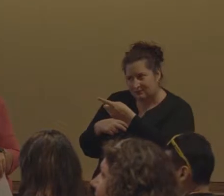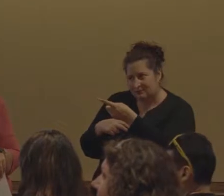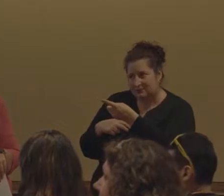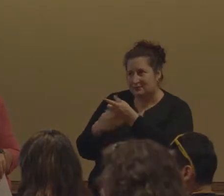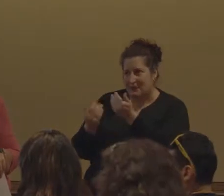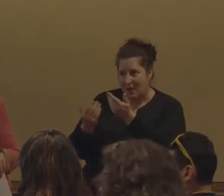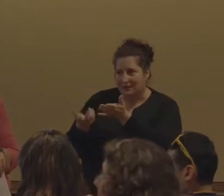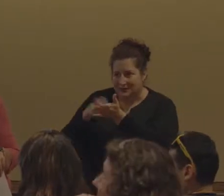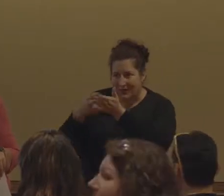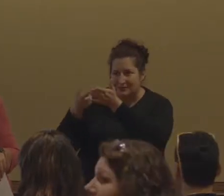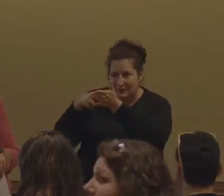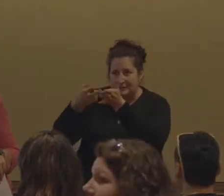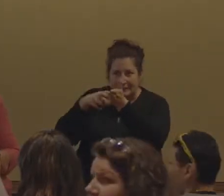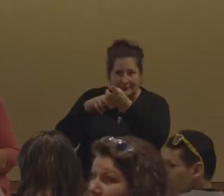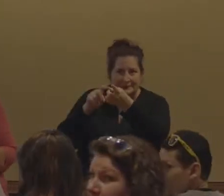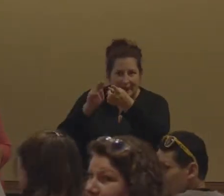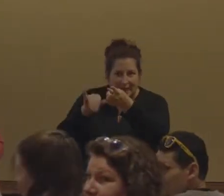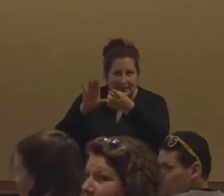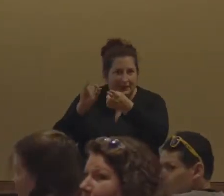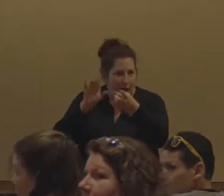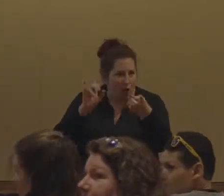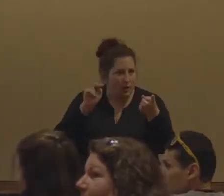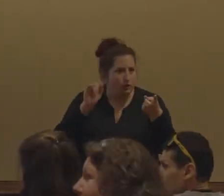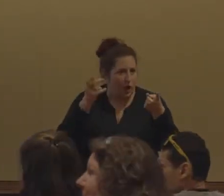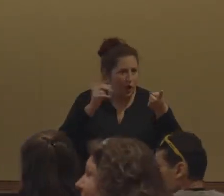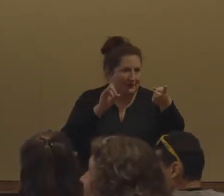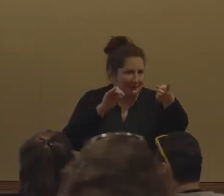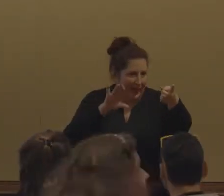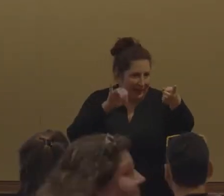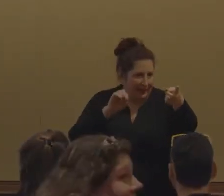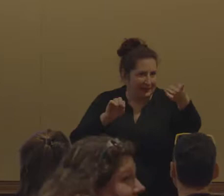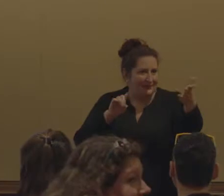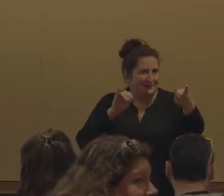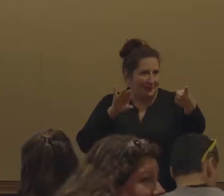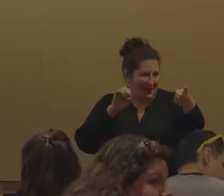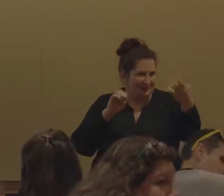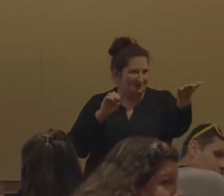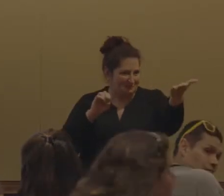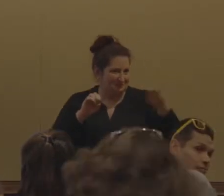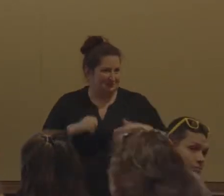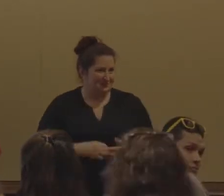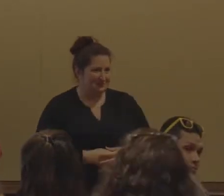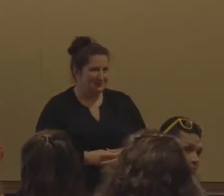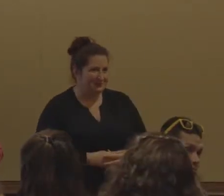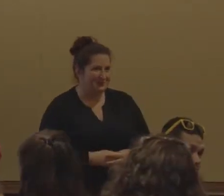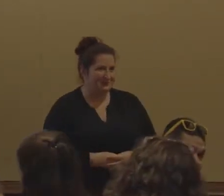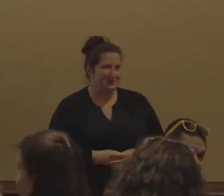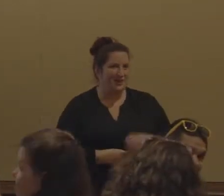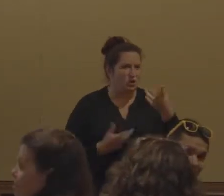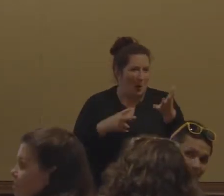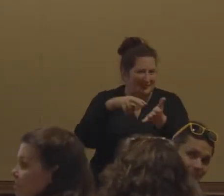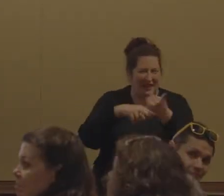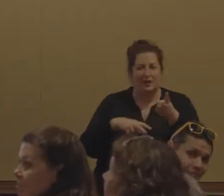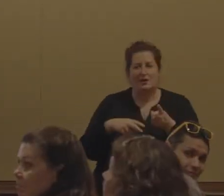Come on, Sharon, Nancy, where's David? And? You are standing. No. These are some of